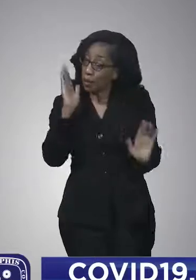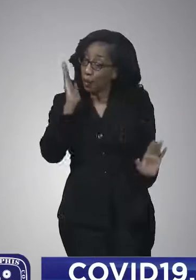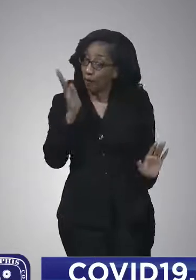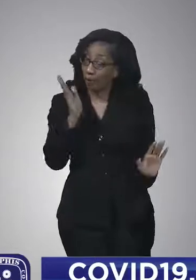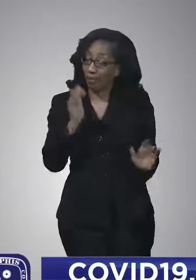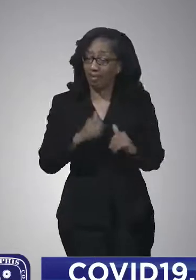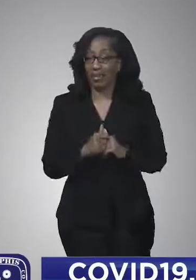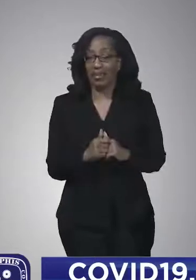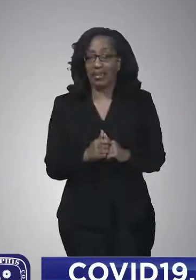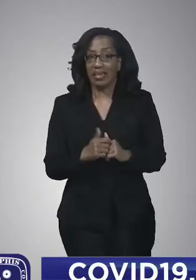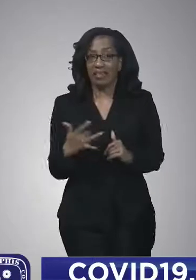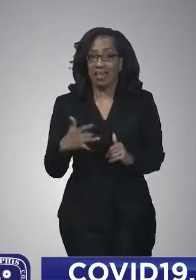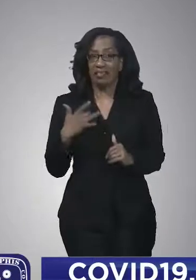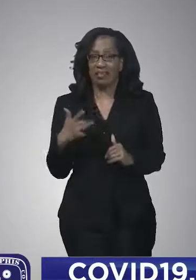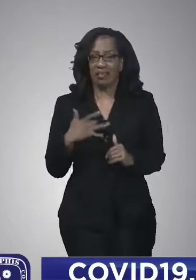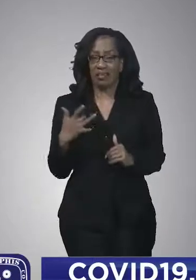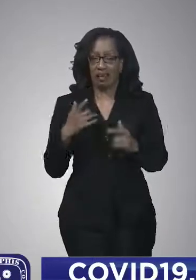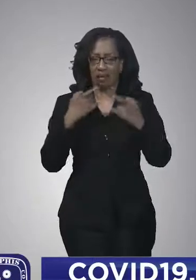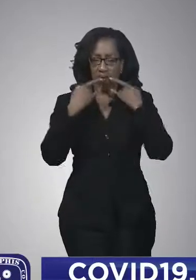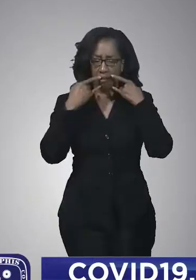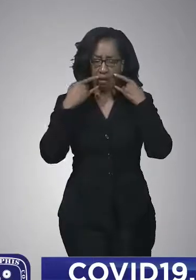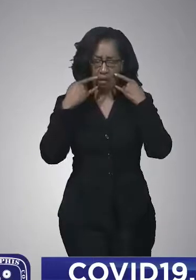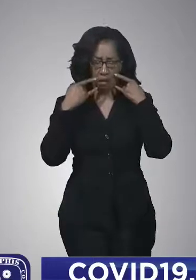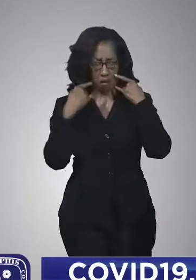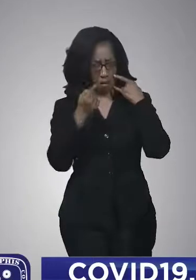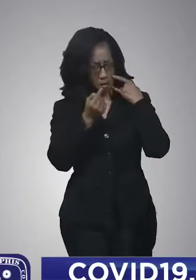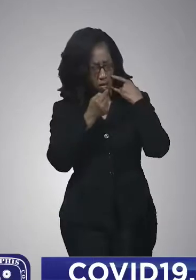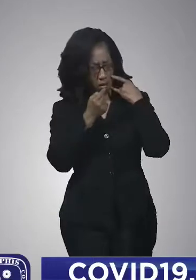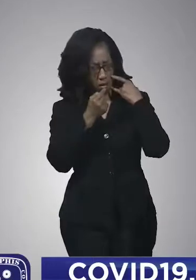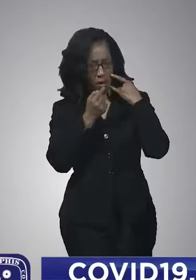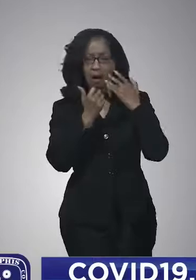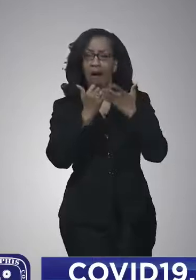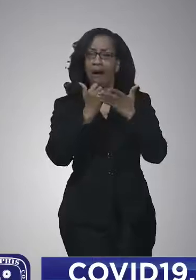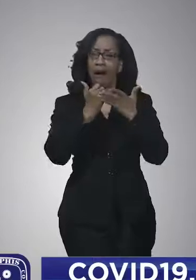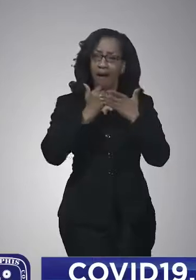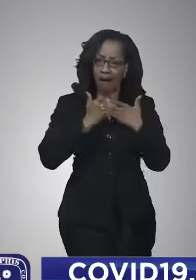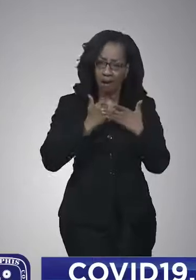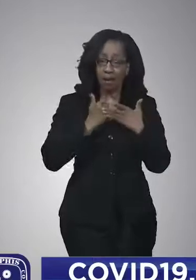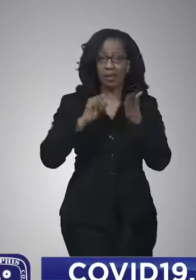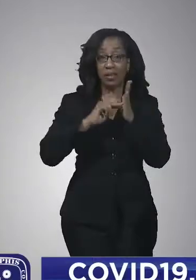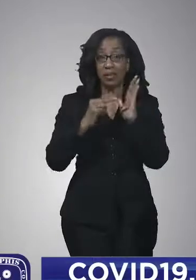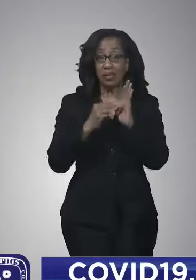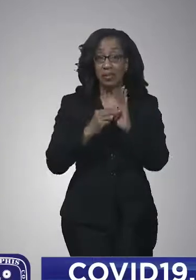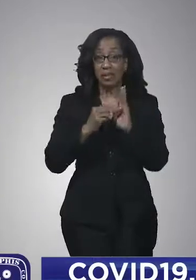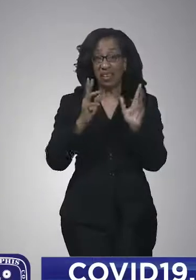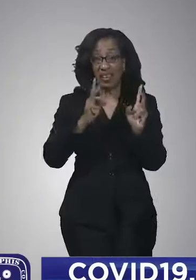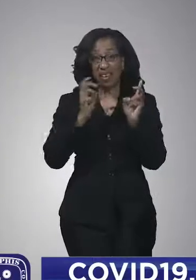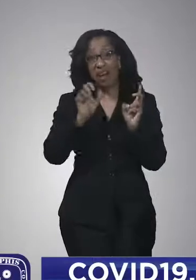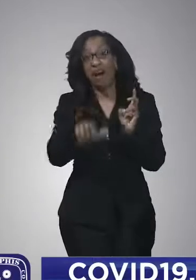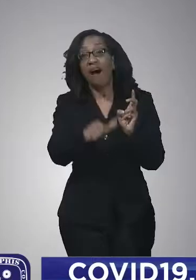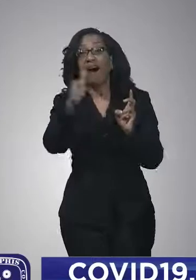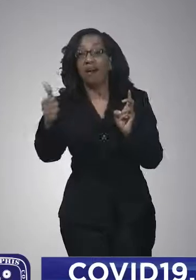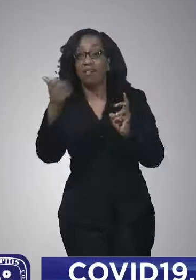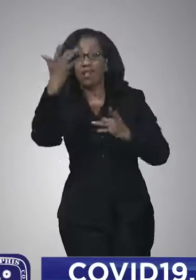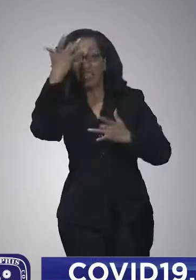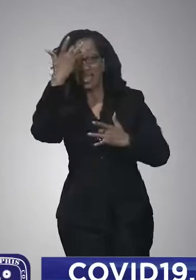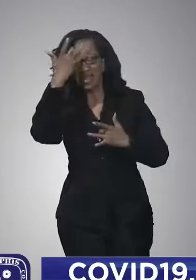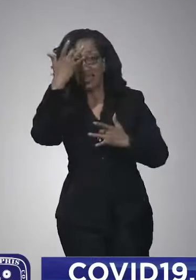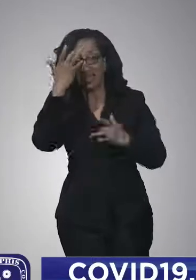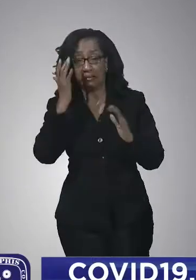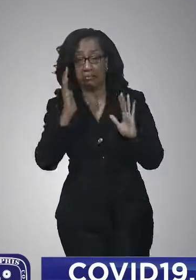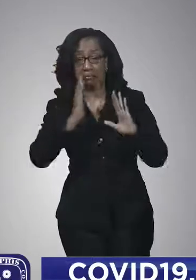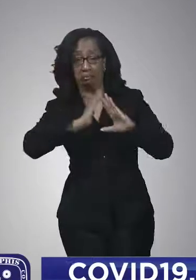do, because they see the benefit in it and they know that it slows down transmission. But I do think that we will eventually get to a